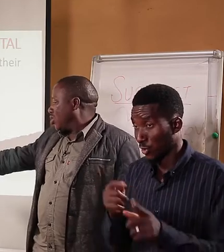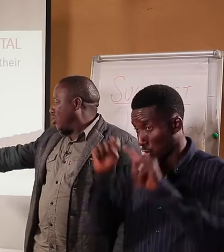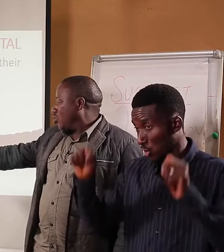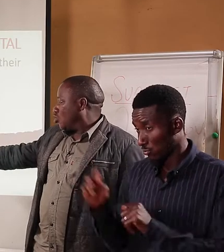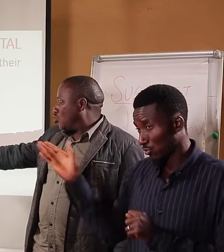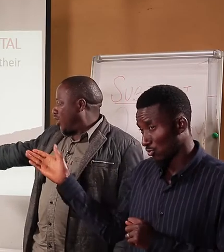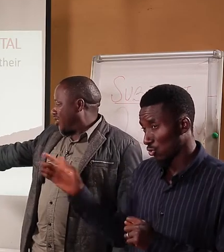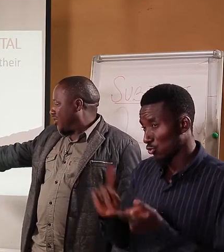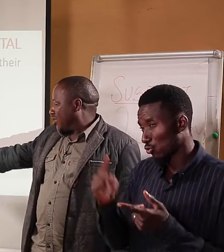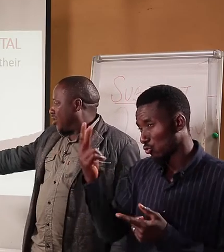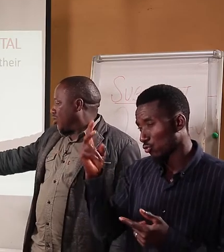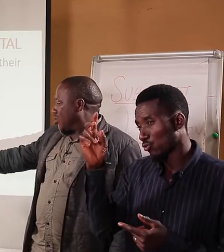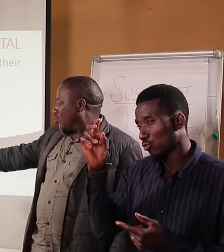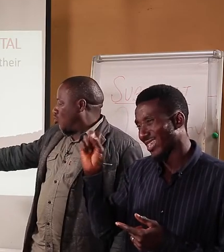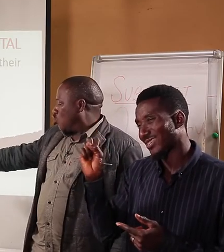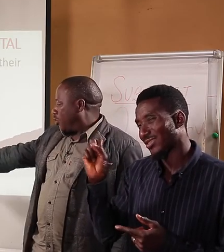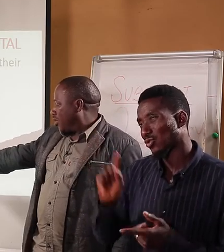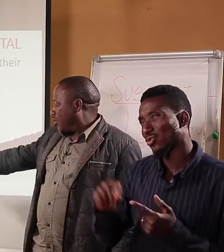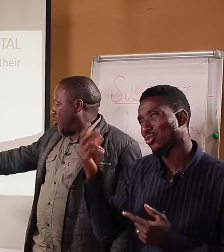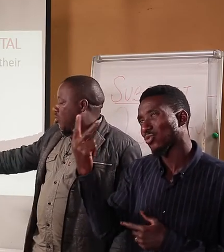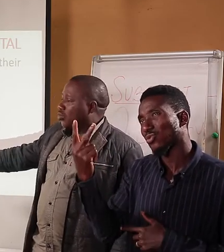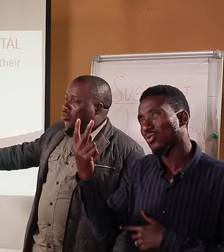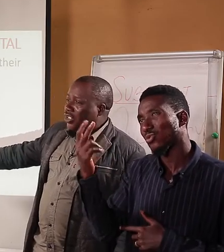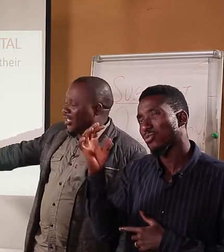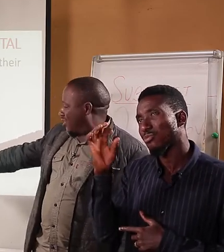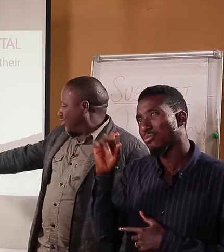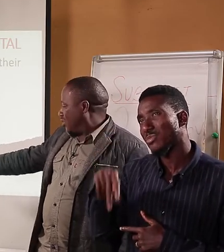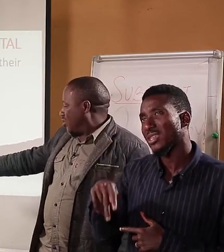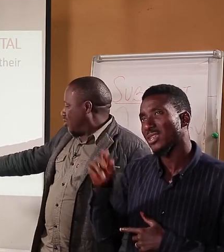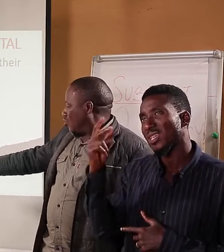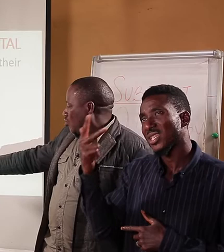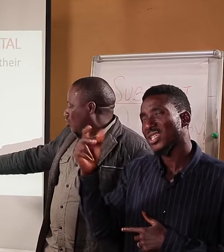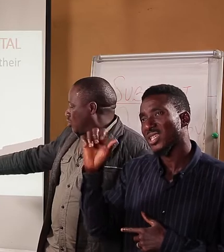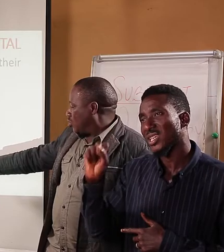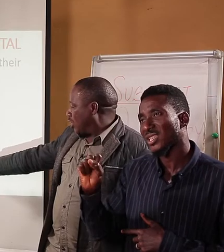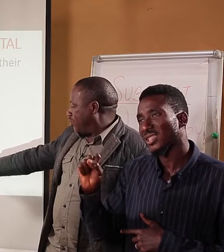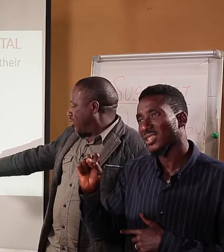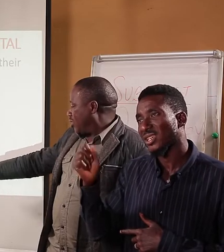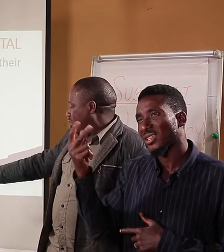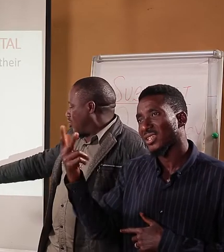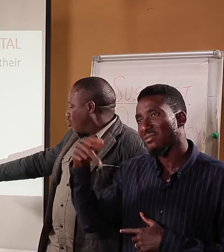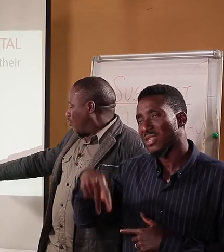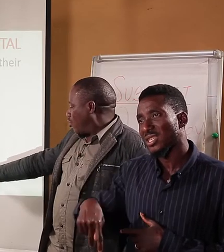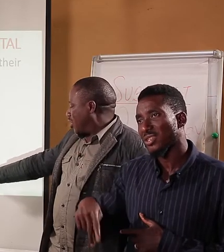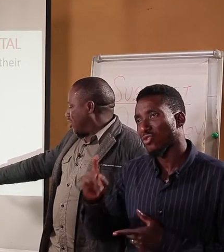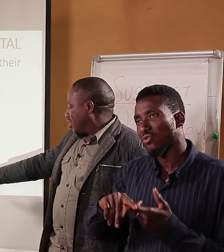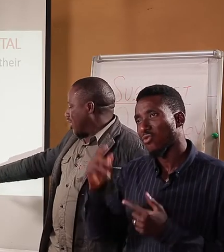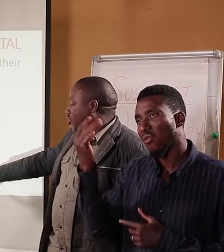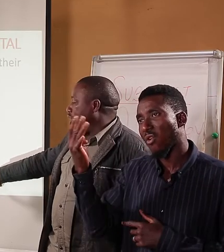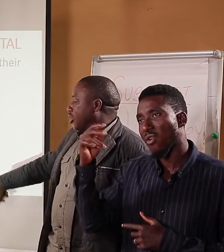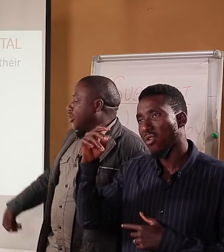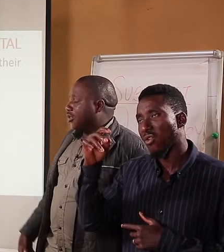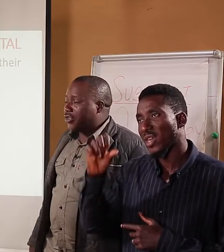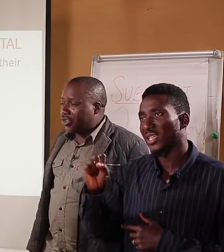table, to 2s, to 2p, to 3s, to 3p, to 4s,